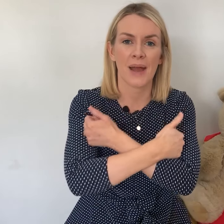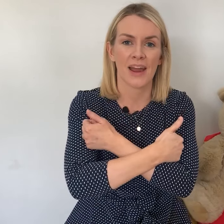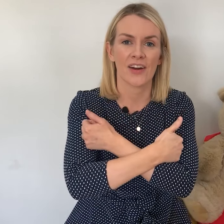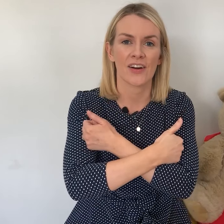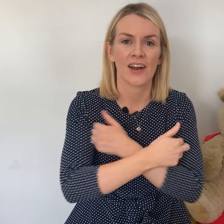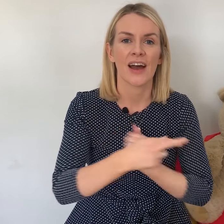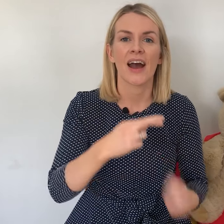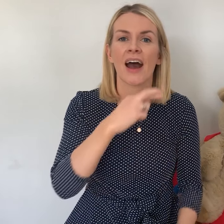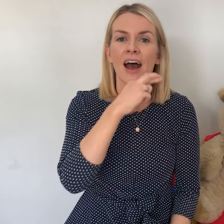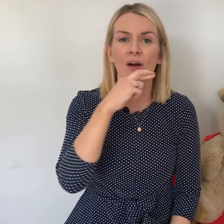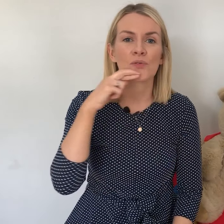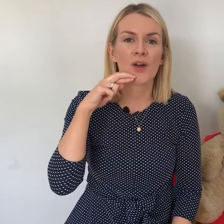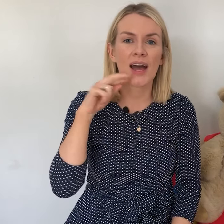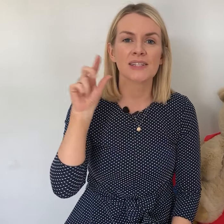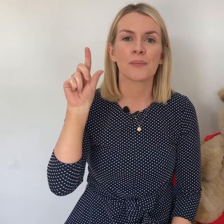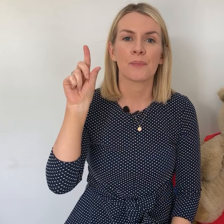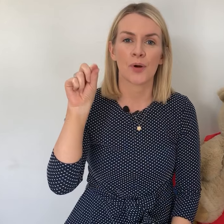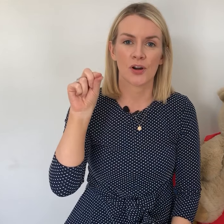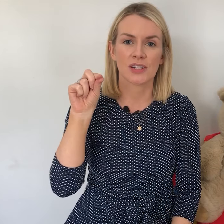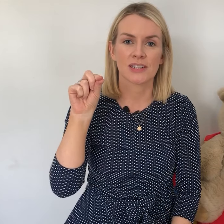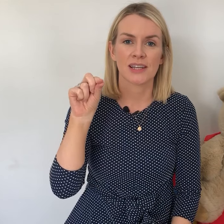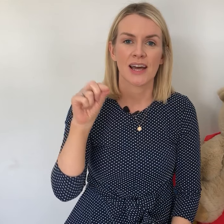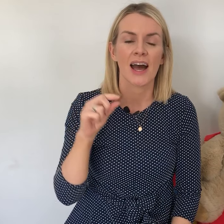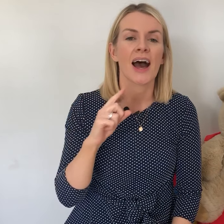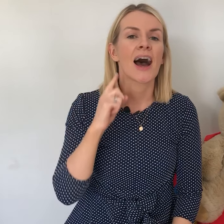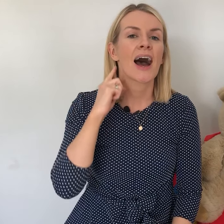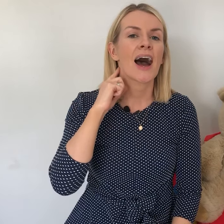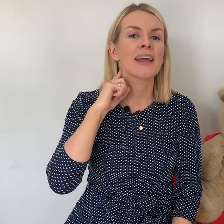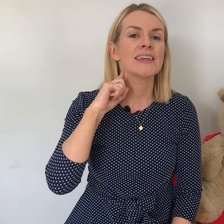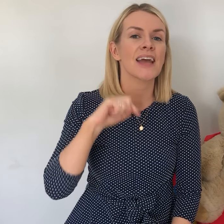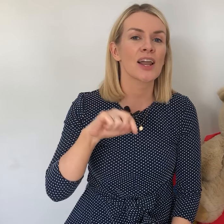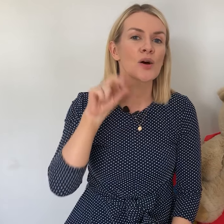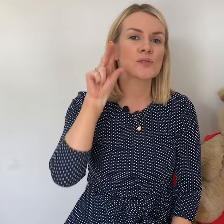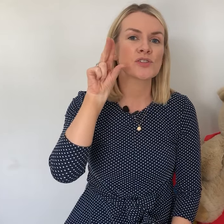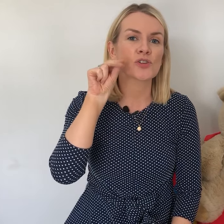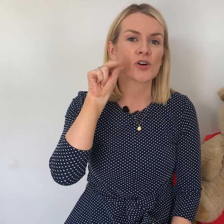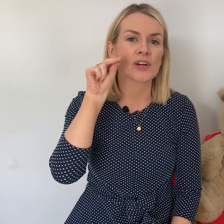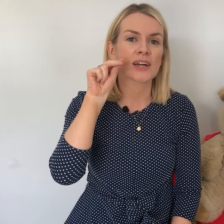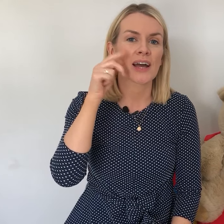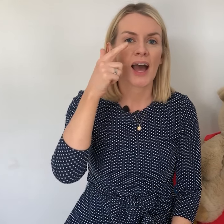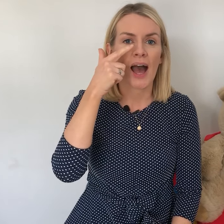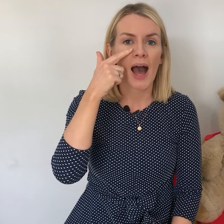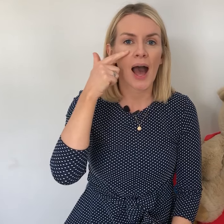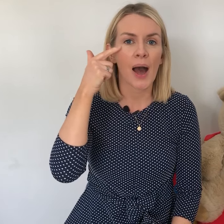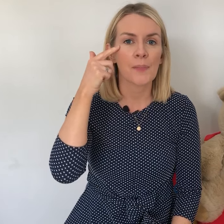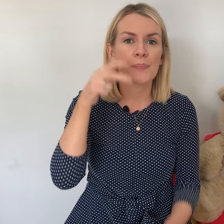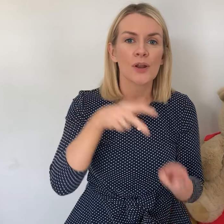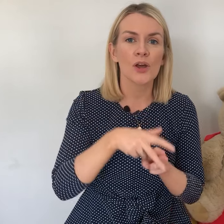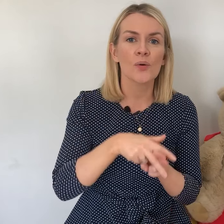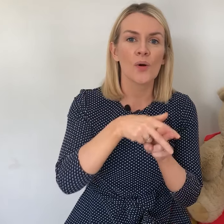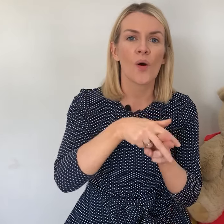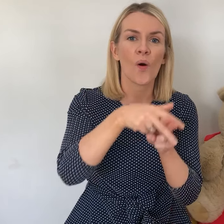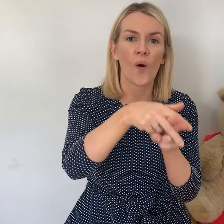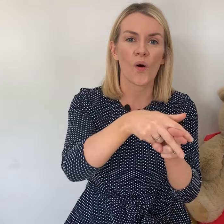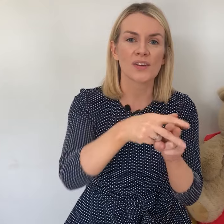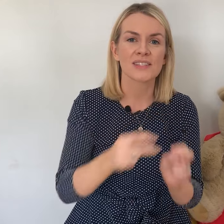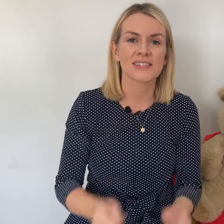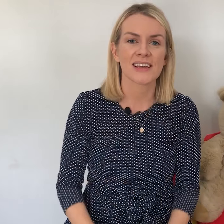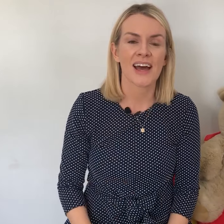bear, a red bird, a yellow duck, a blue horse,